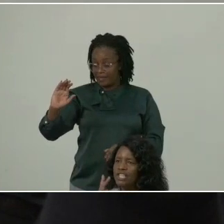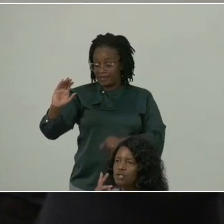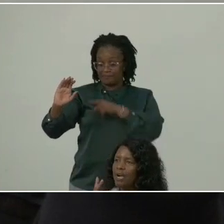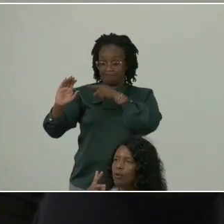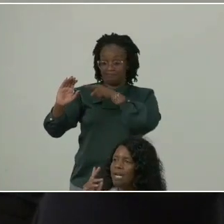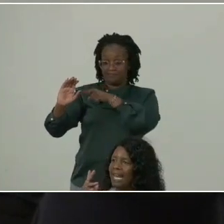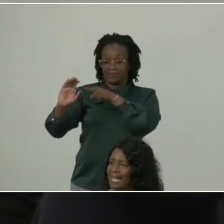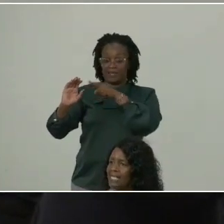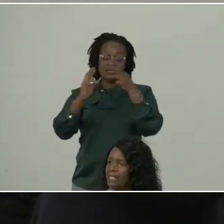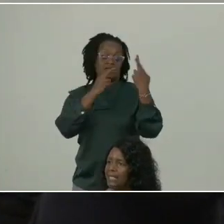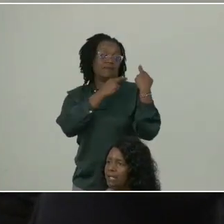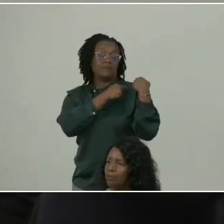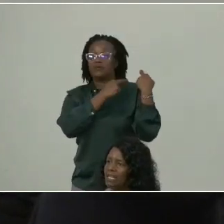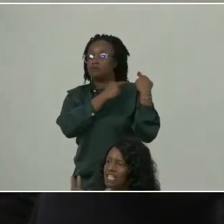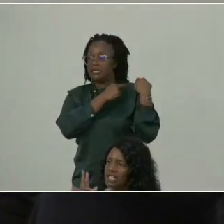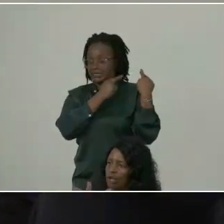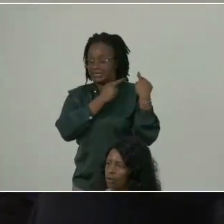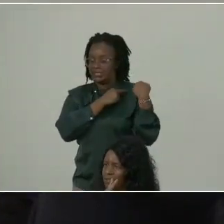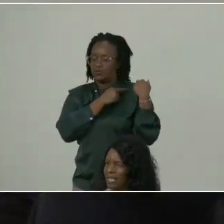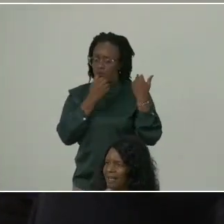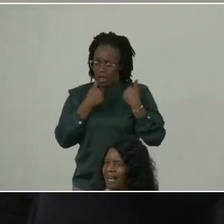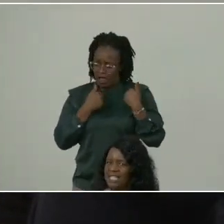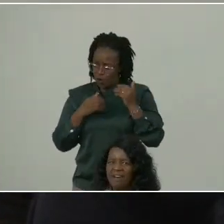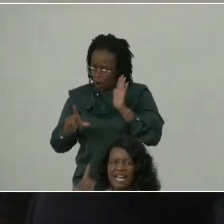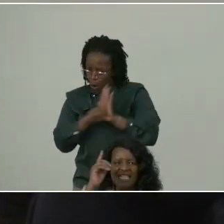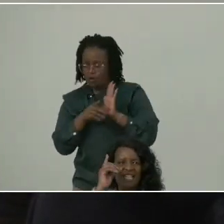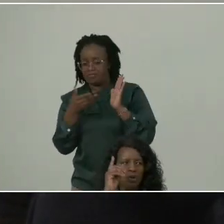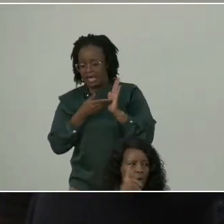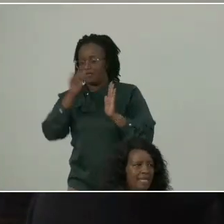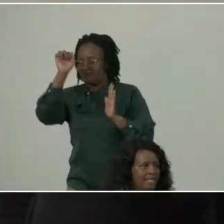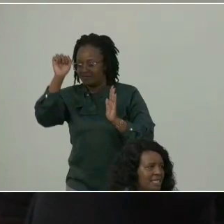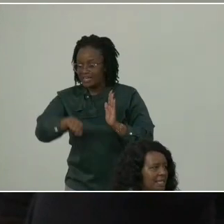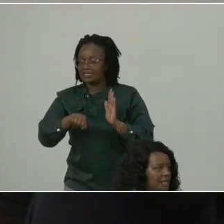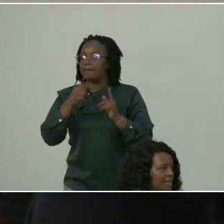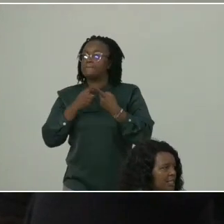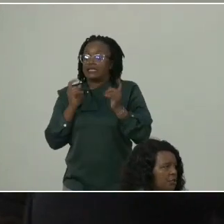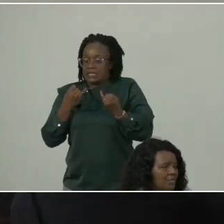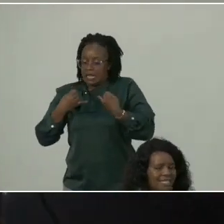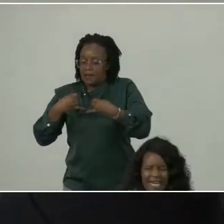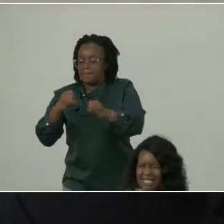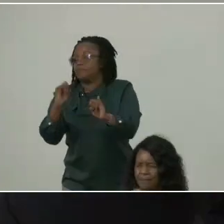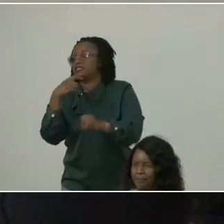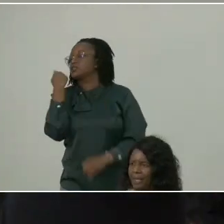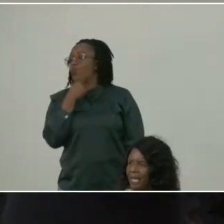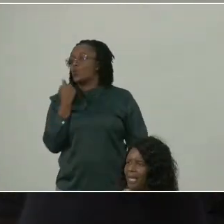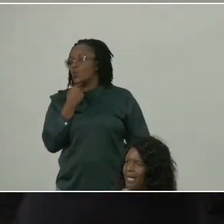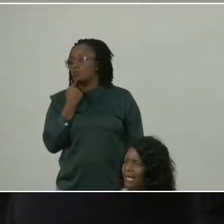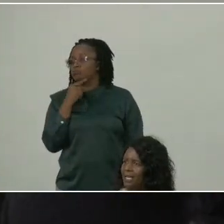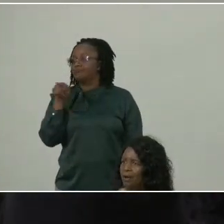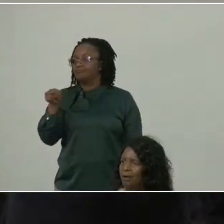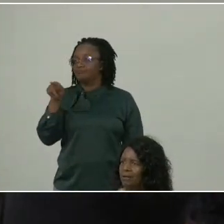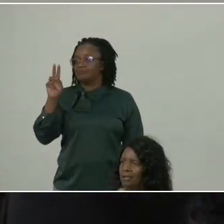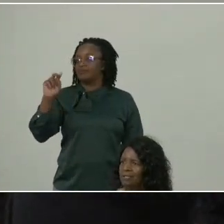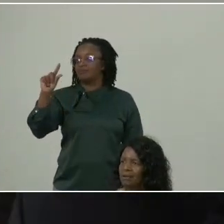to ensure compliance with these laws as far as equality is concerned. And